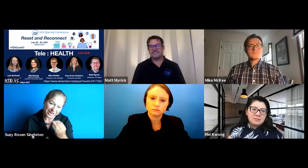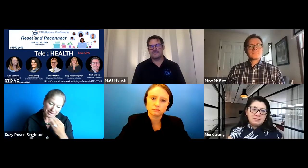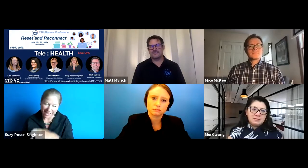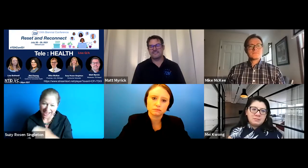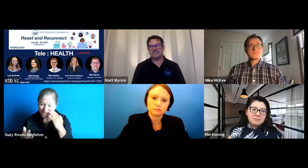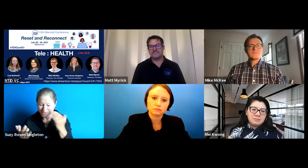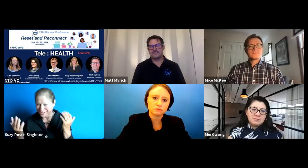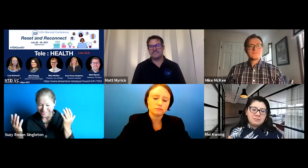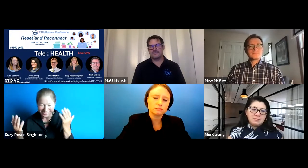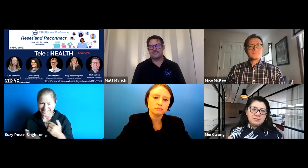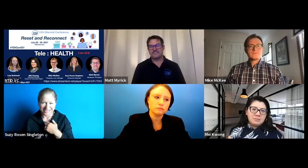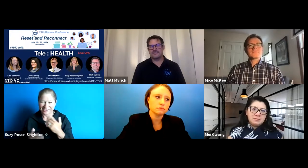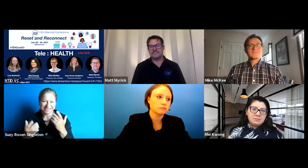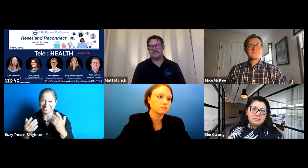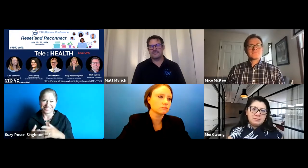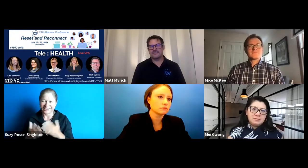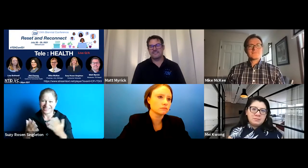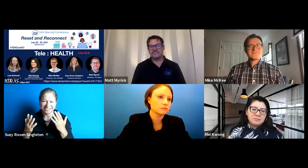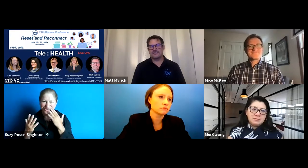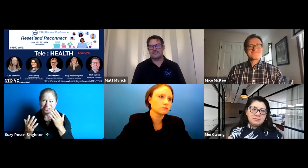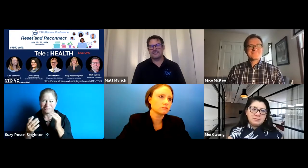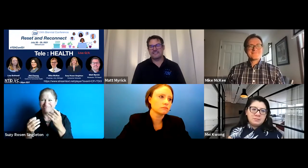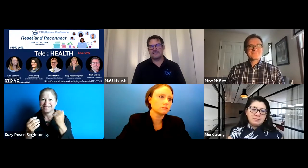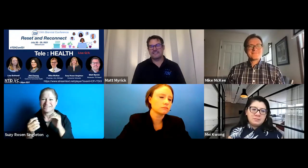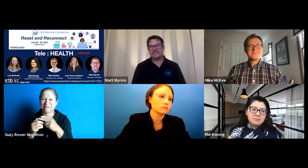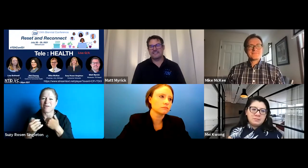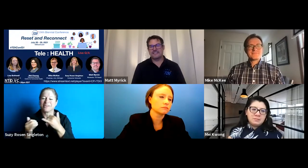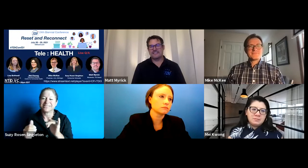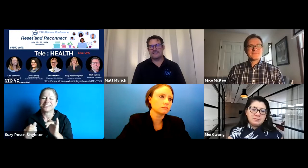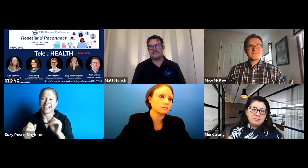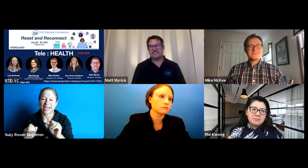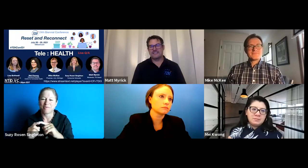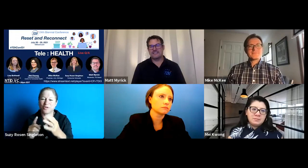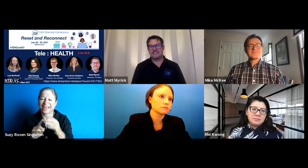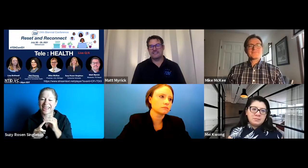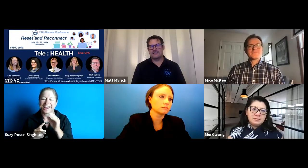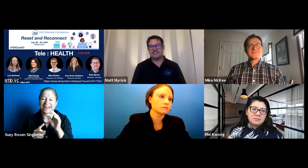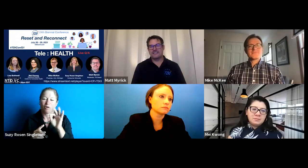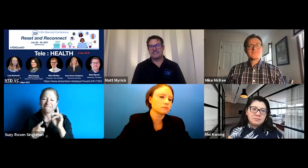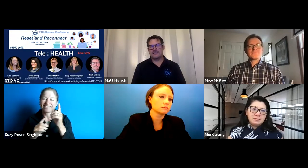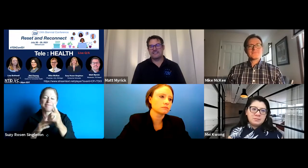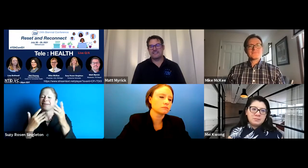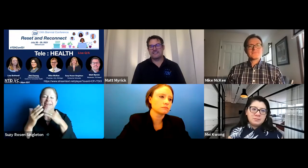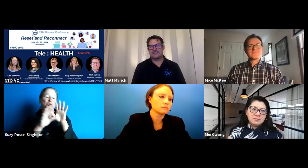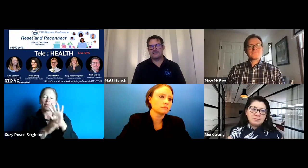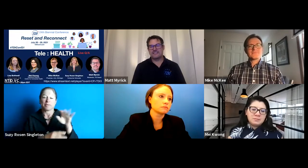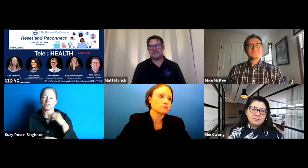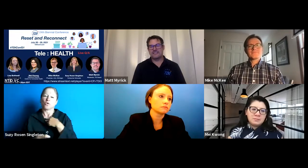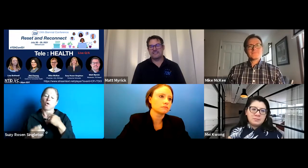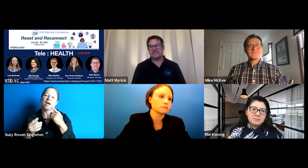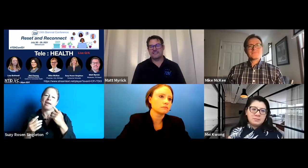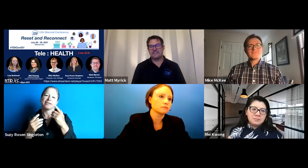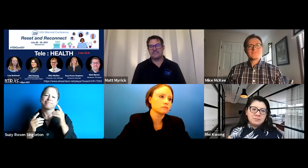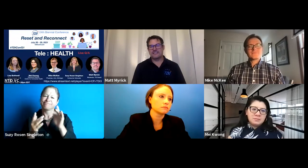the flu, which was both good and bad. It's of course meaning it. I was still then able